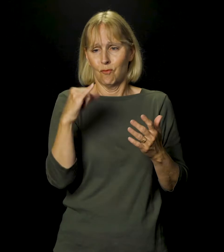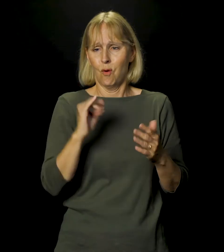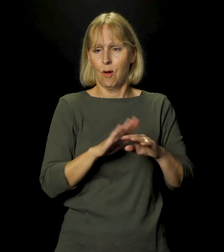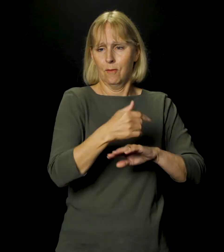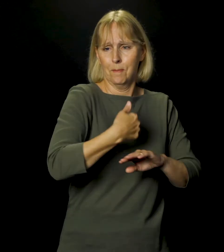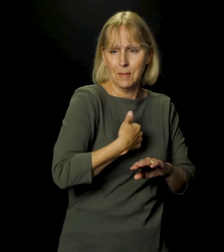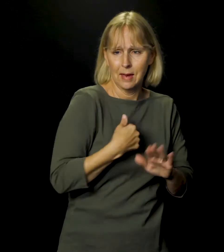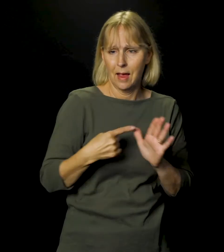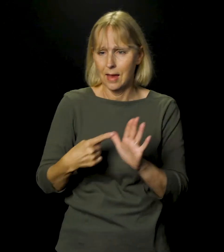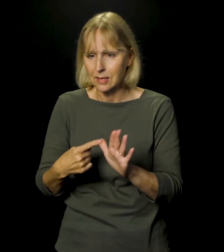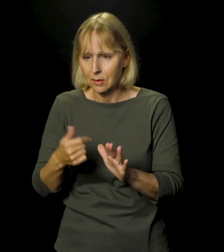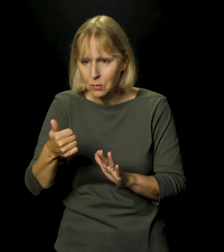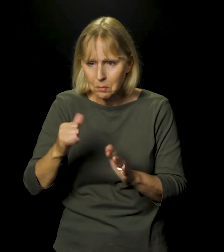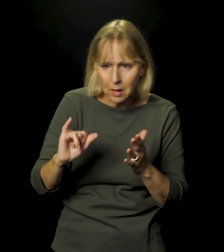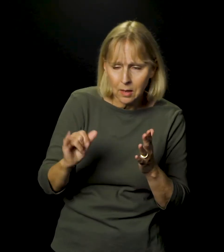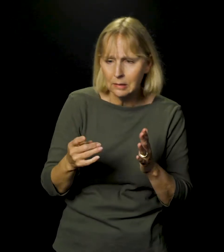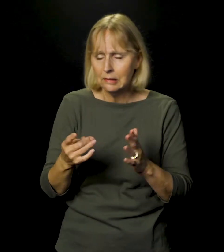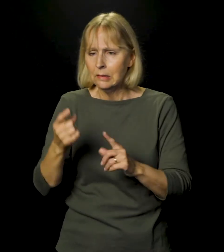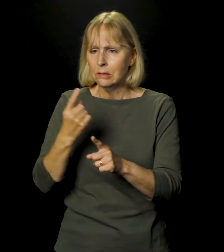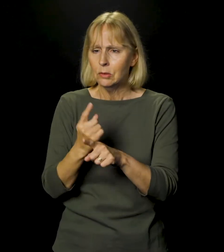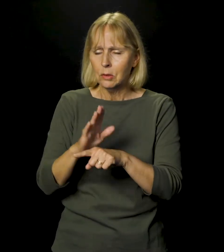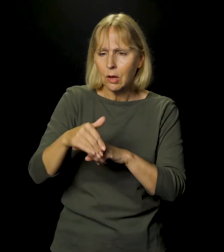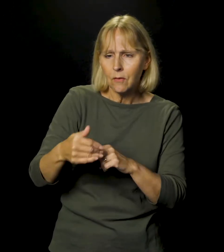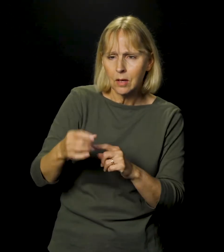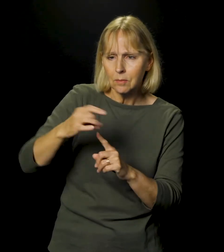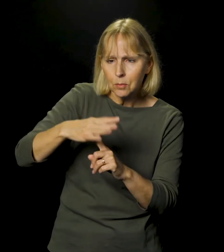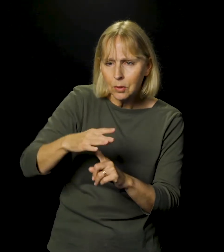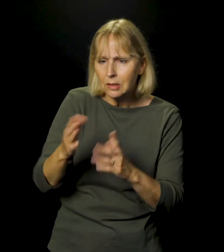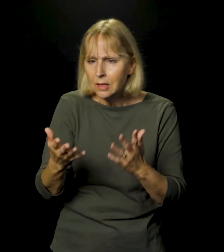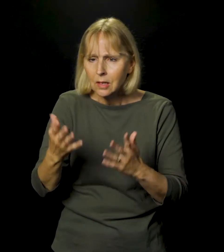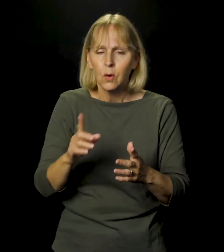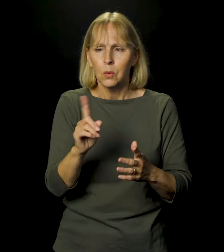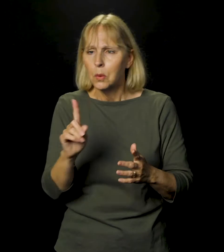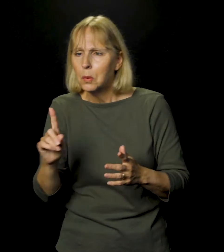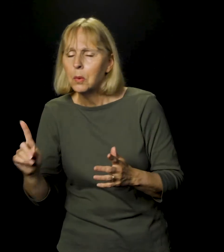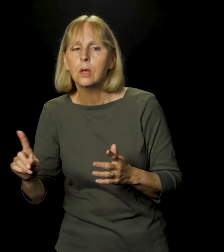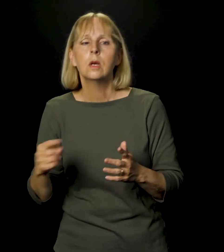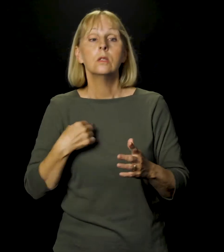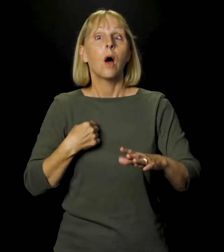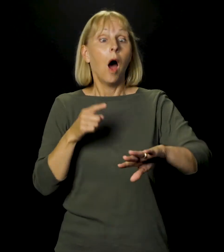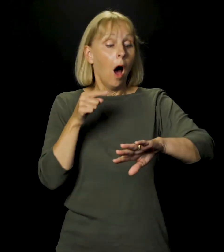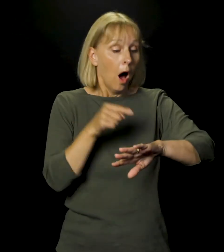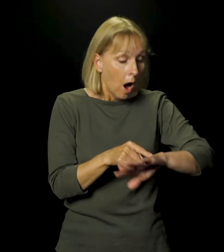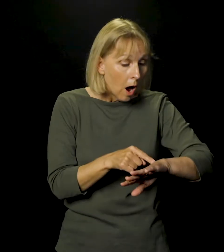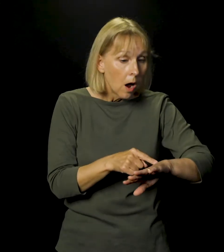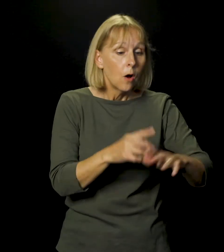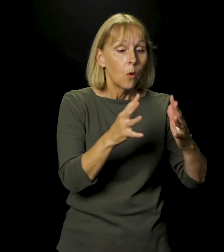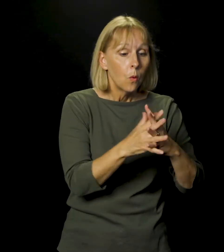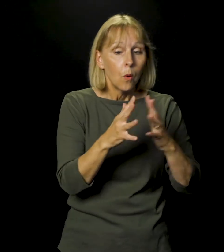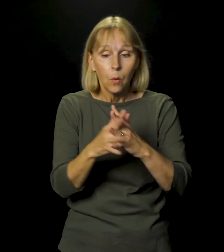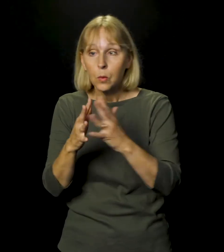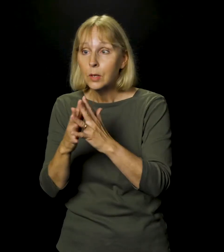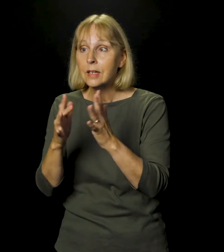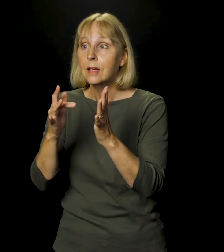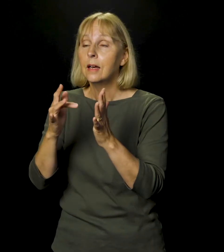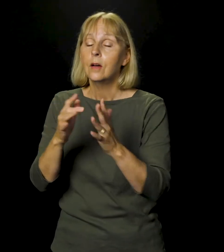things even more. They're talking about something kind of important. Like, what do I do here? And I come back to my what would Jesus do band. And what would Jesus do? Like, Jesus would give me